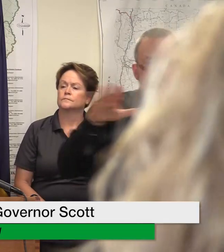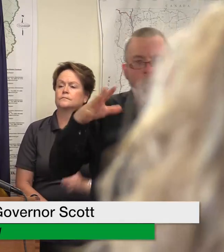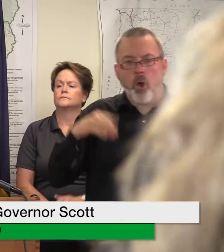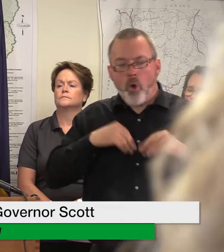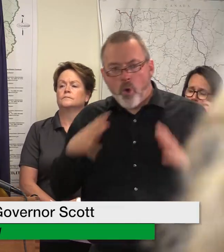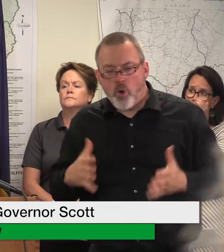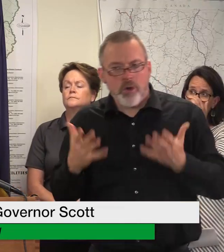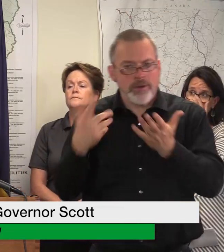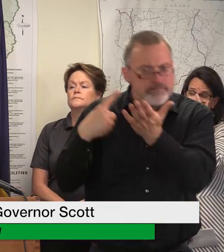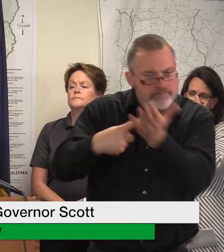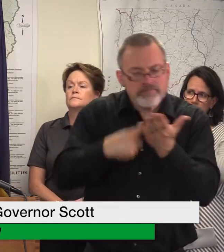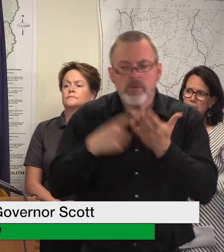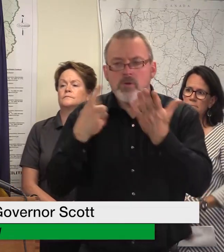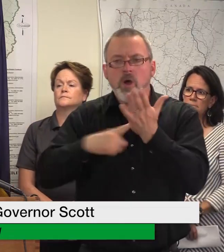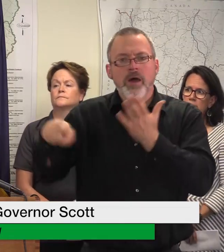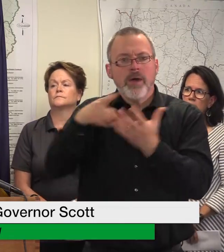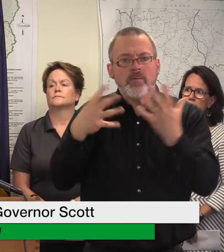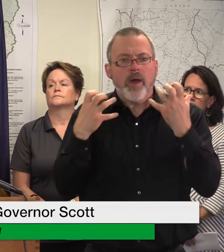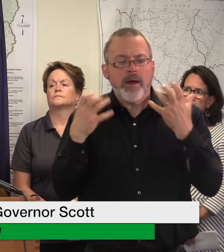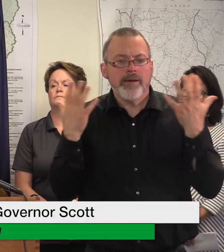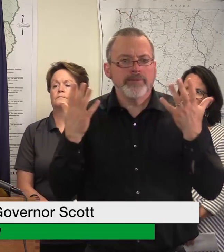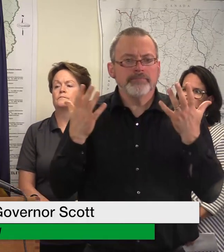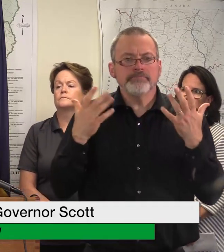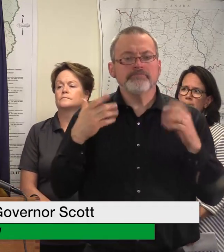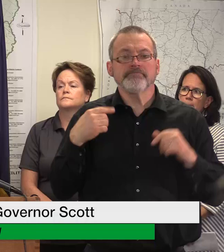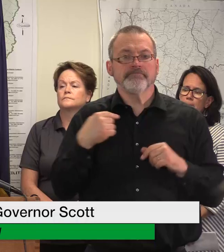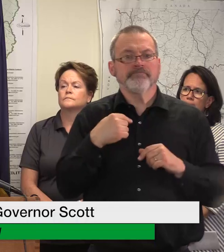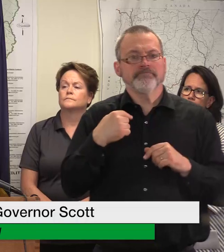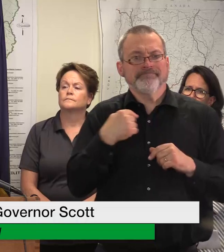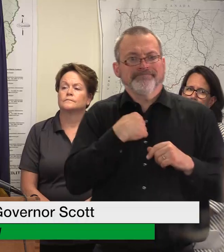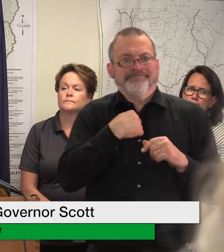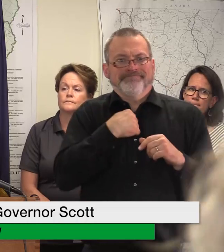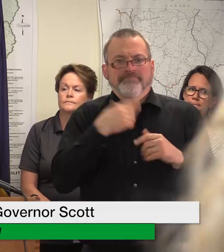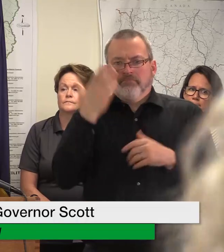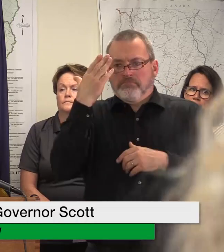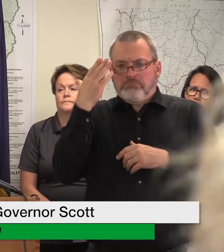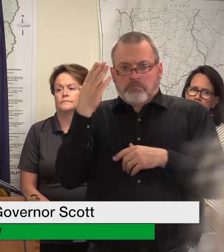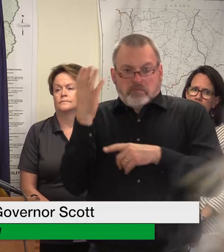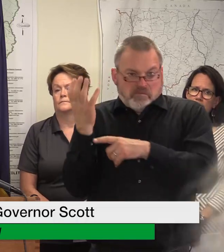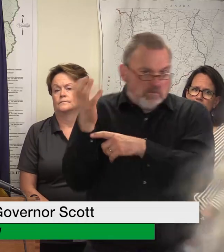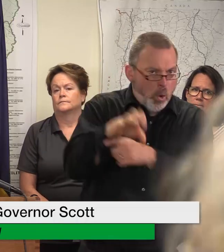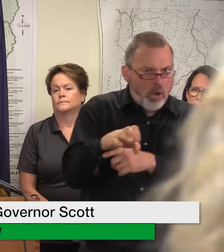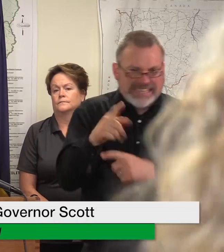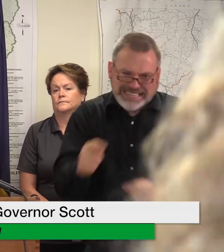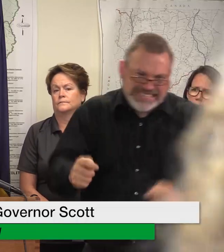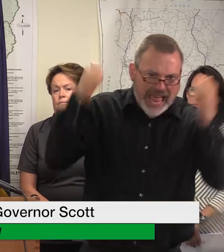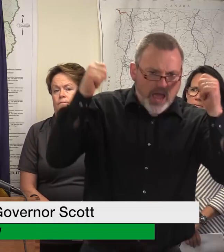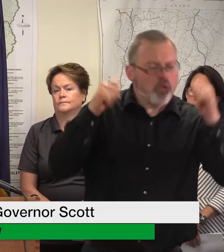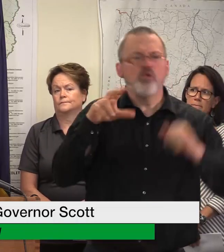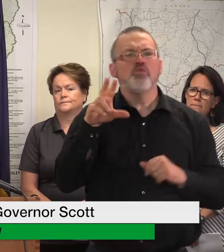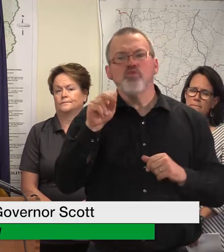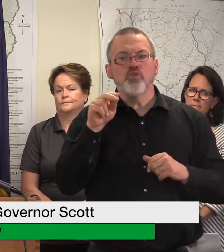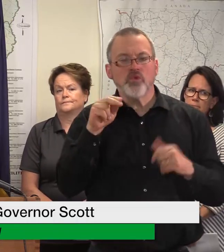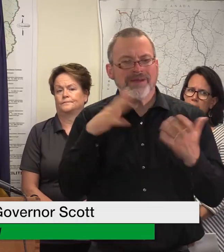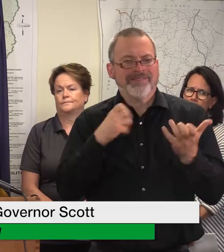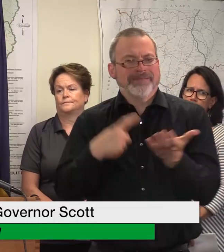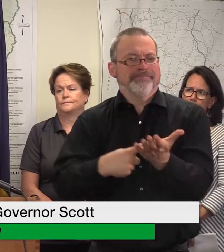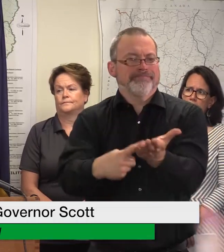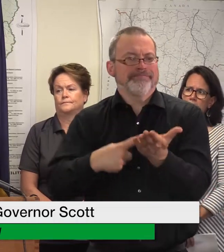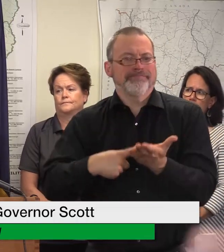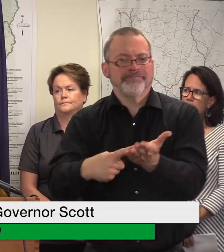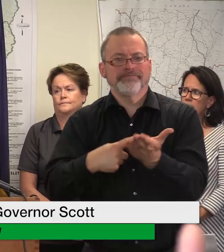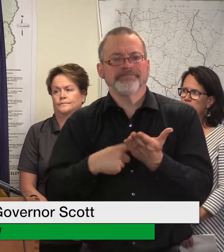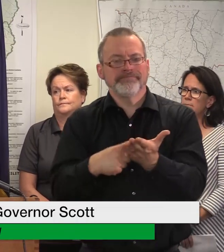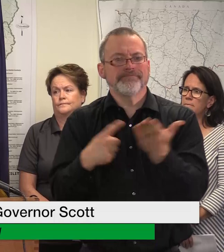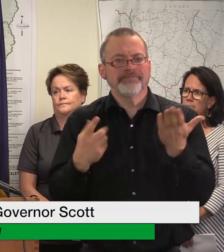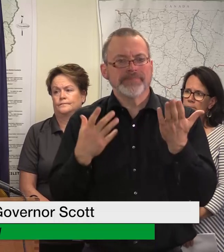It's not something that I'm aware that the state will force upon them one way or another, but certainly looking at what options